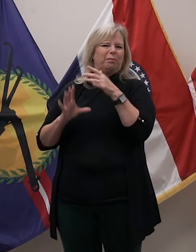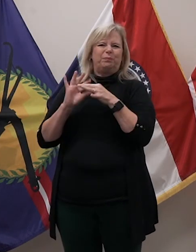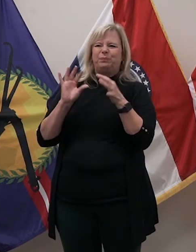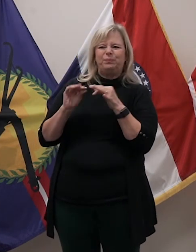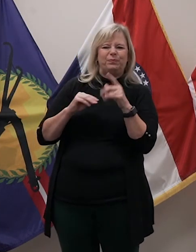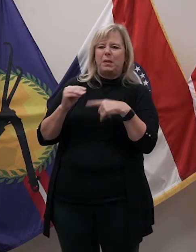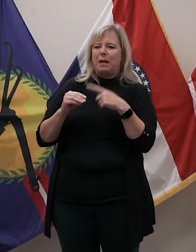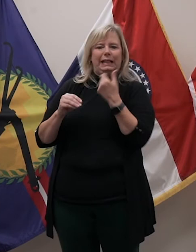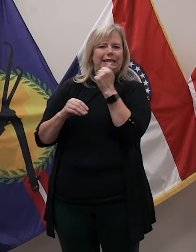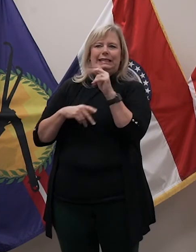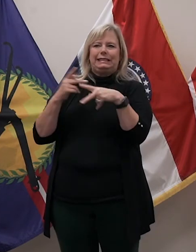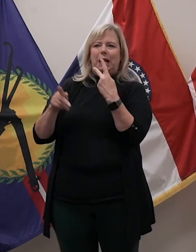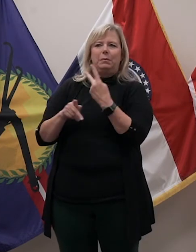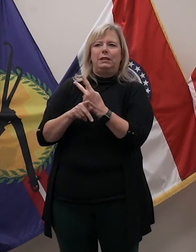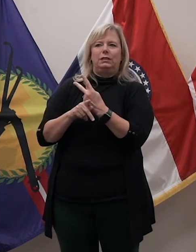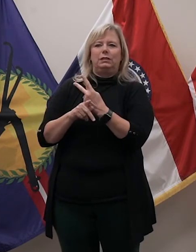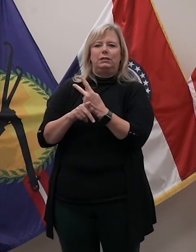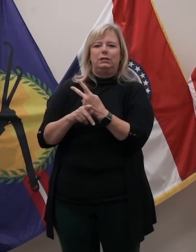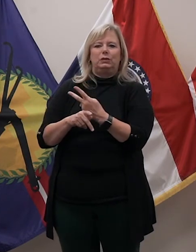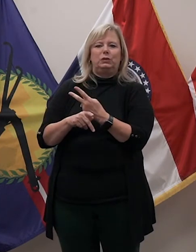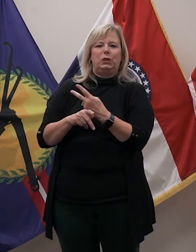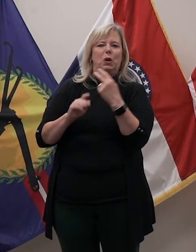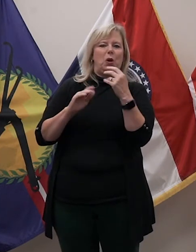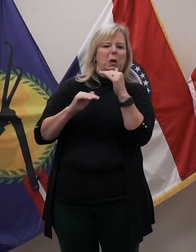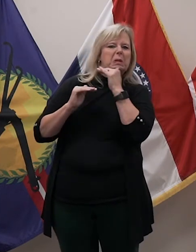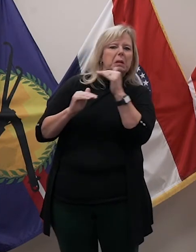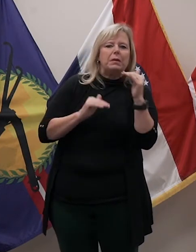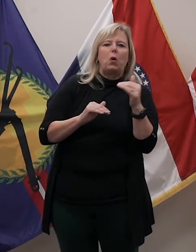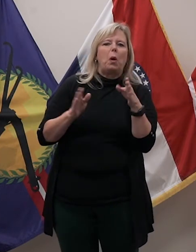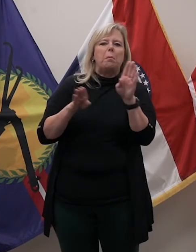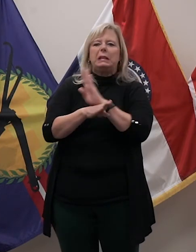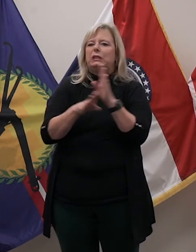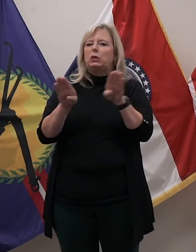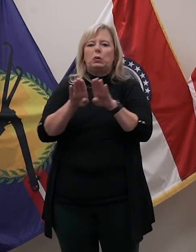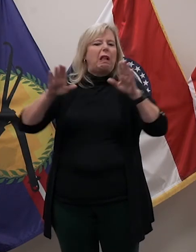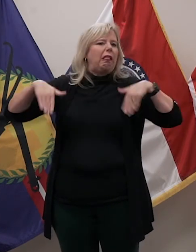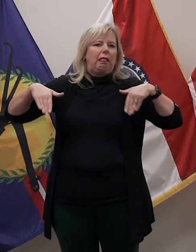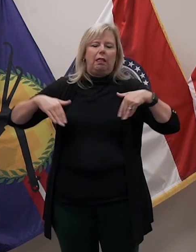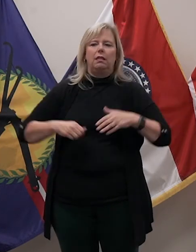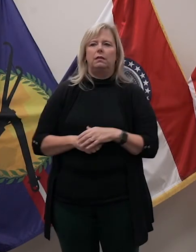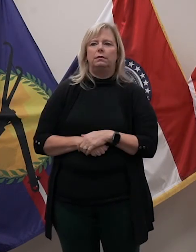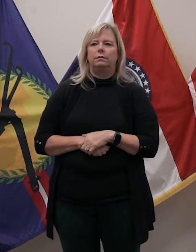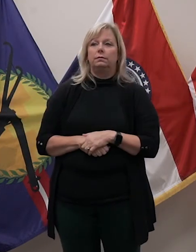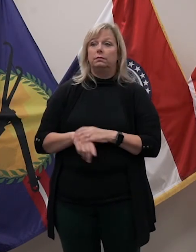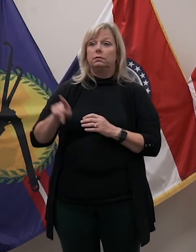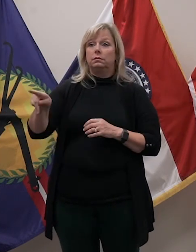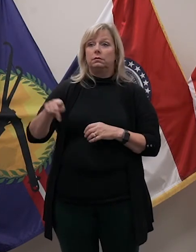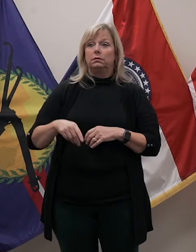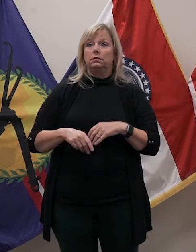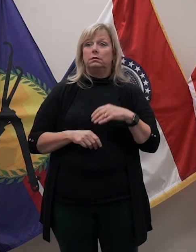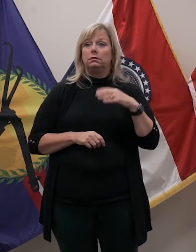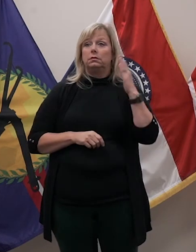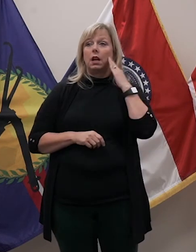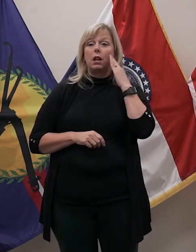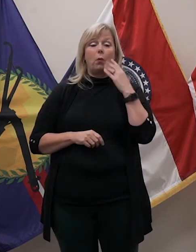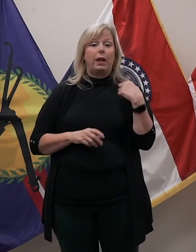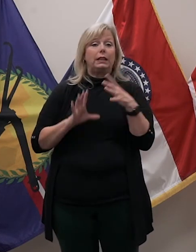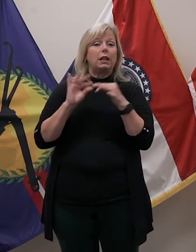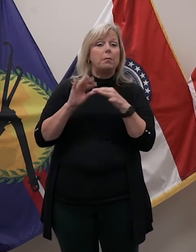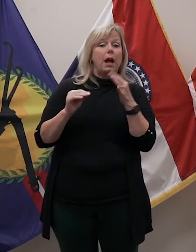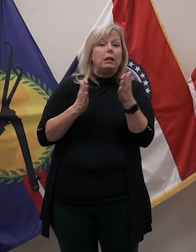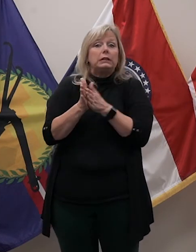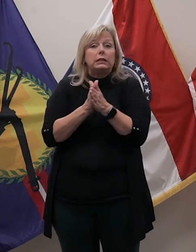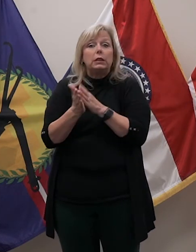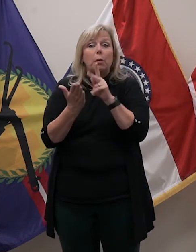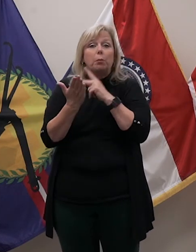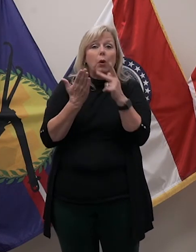about any restrictions or business closures. I also know we've been talking about incentive programs a lot, and I also